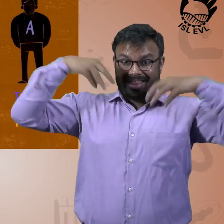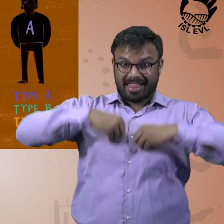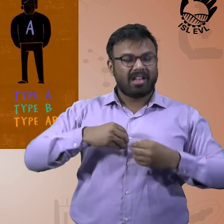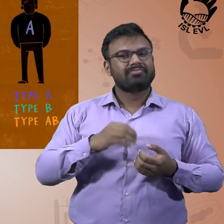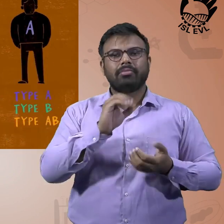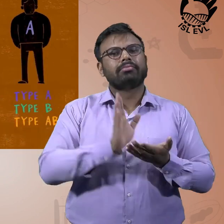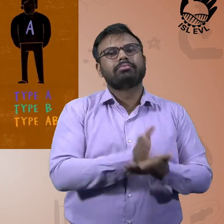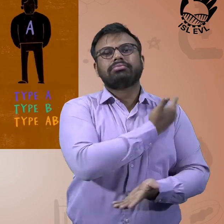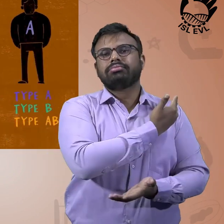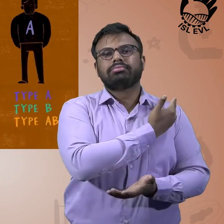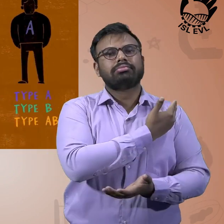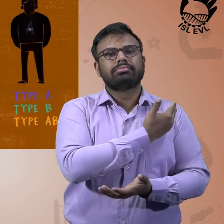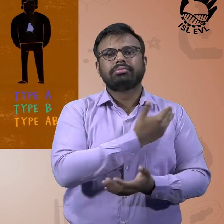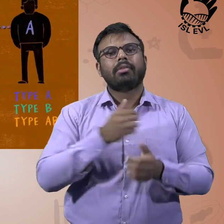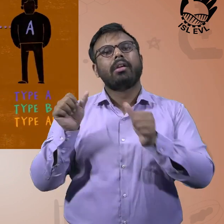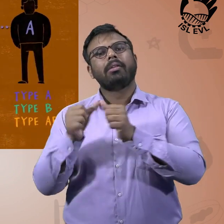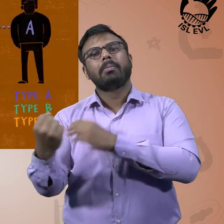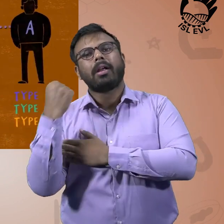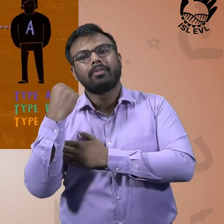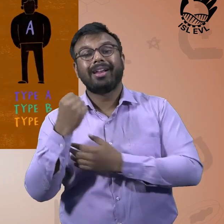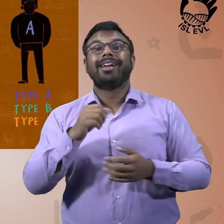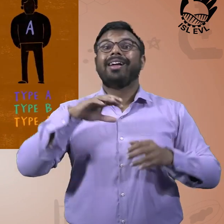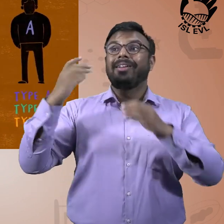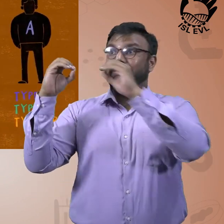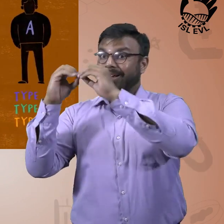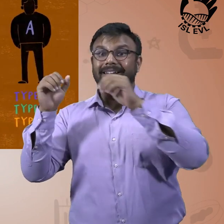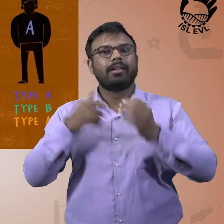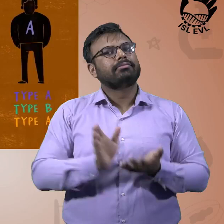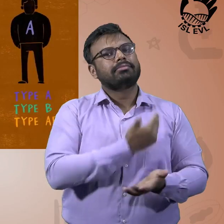it, resulting in either type A or type B.